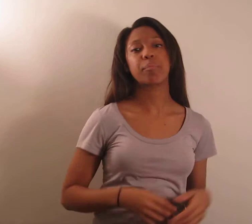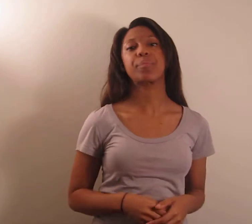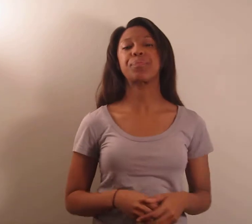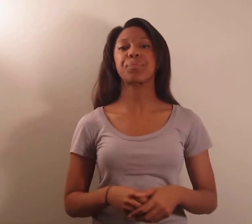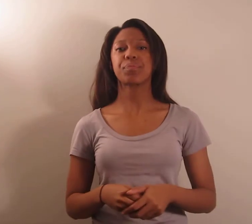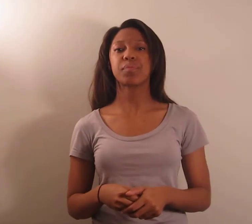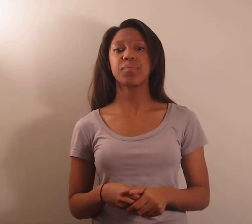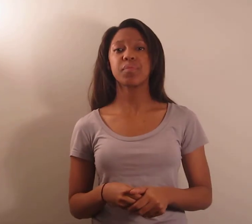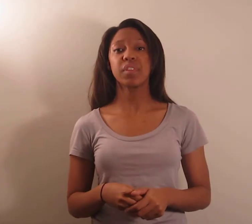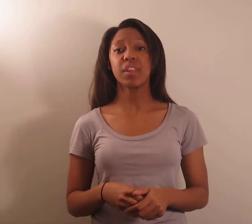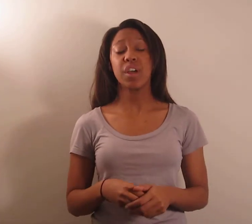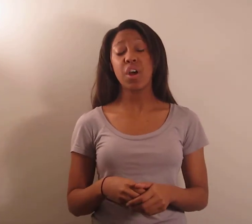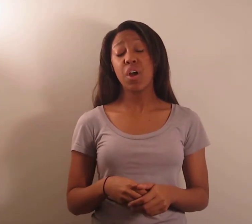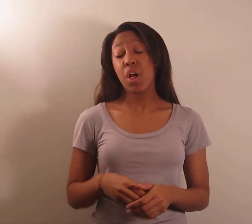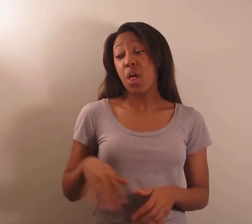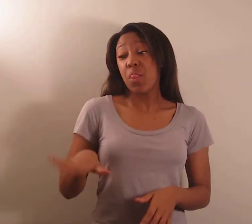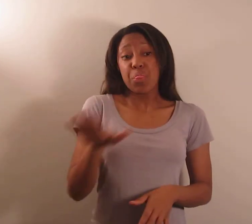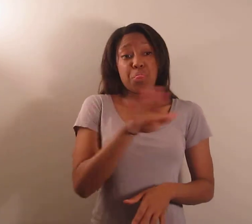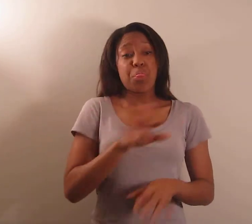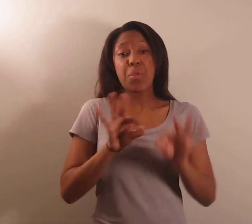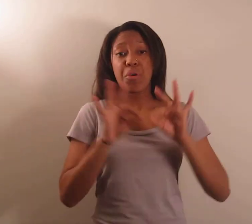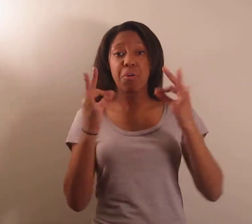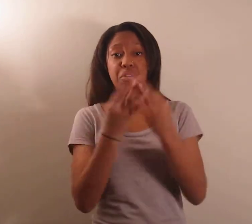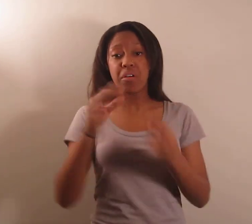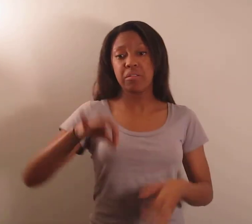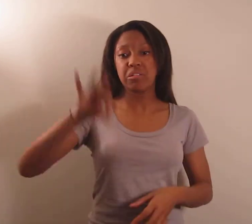chosen America for its promise of a better future.